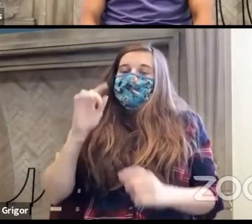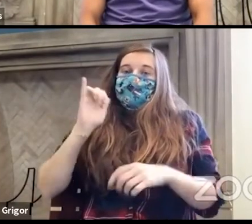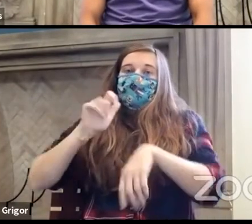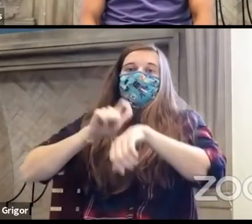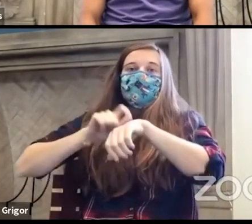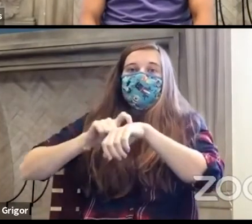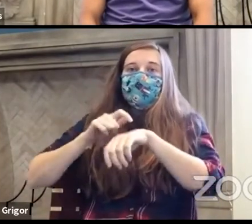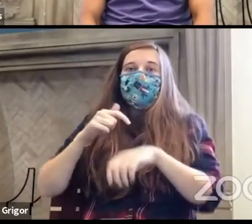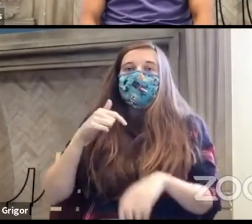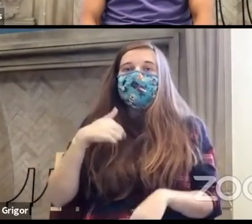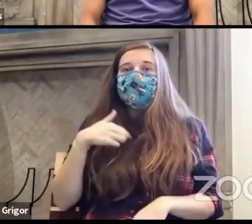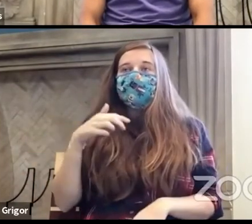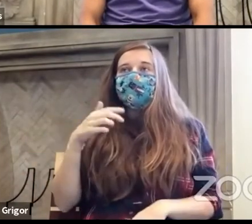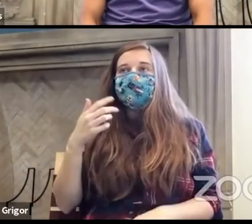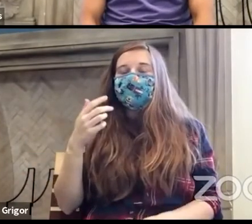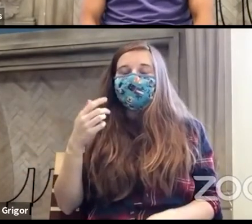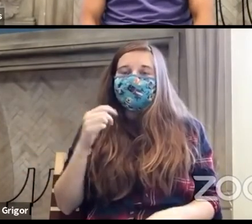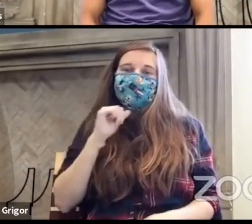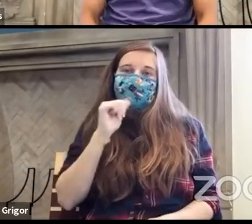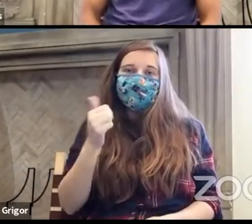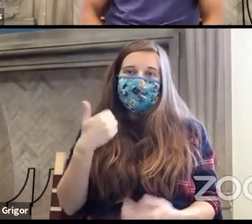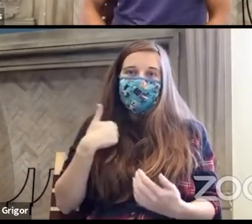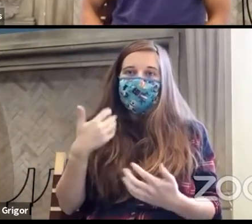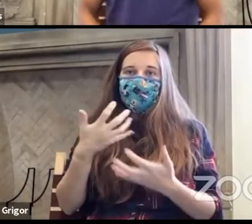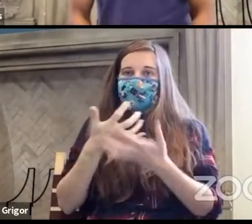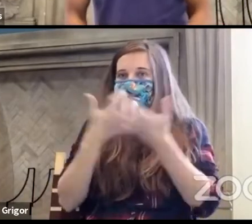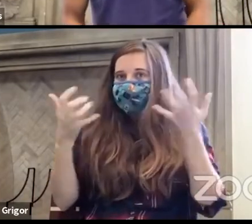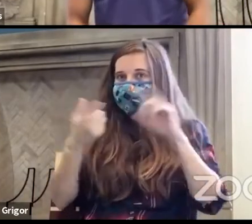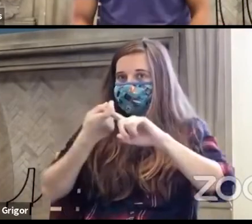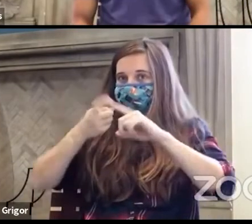And I understand, at this time, I didn't have many friends.